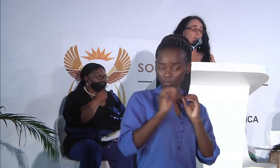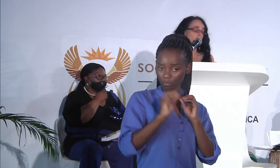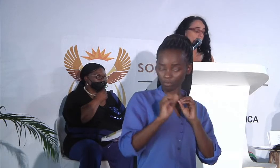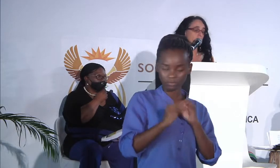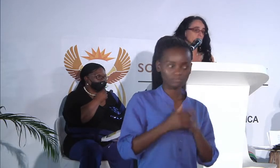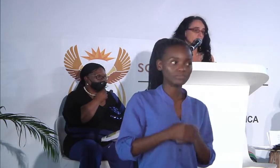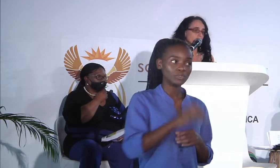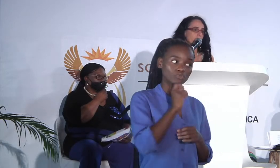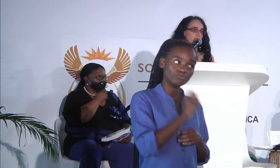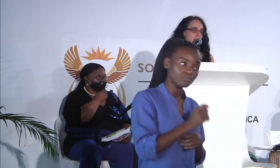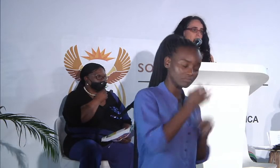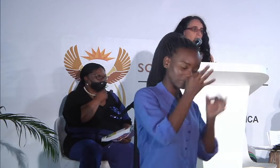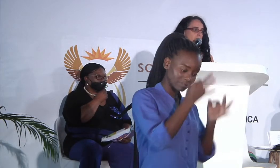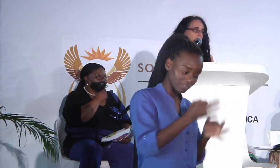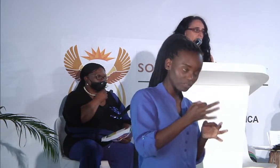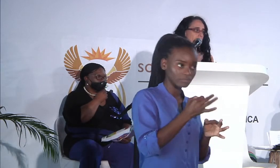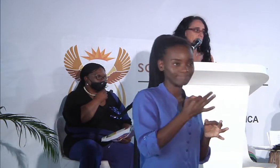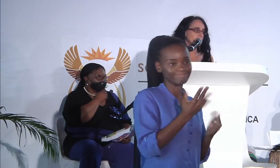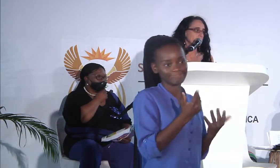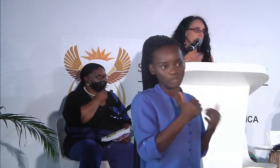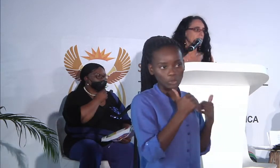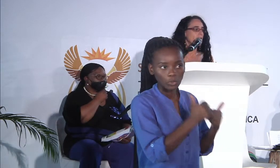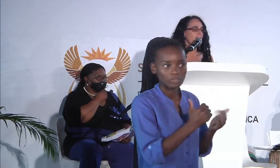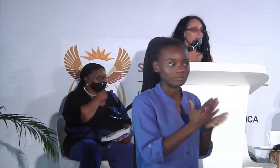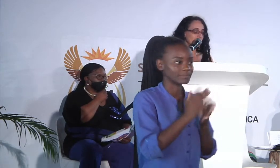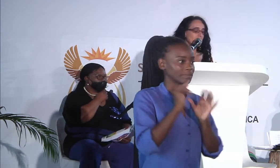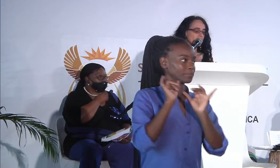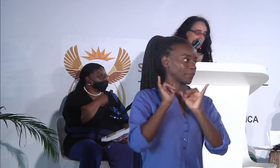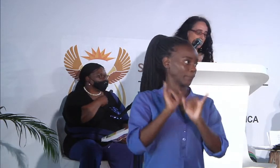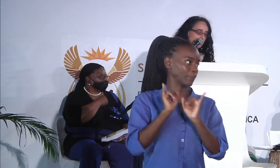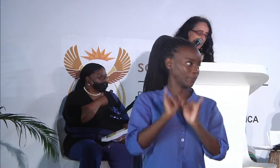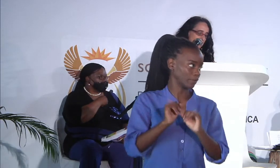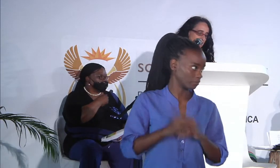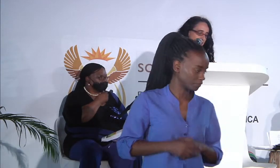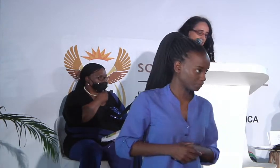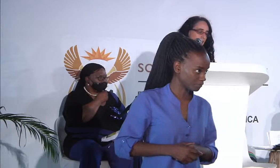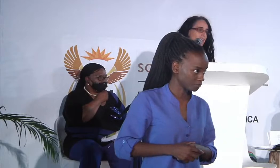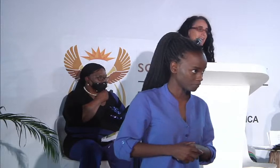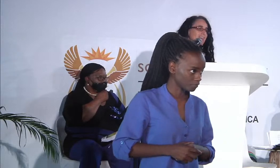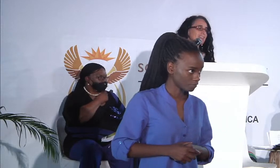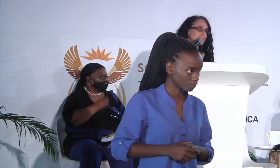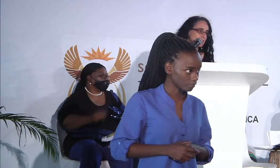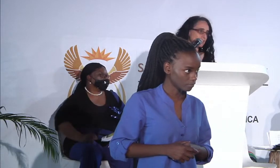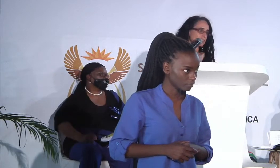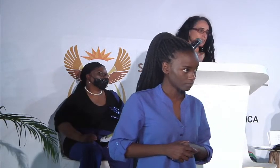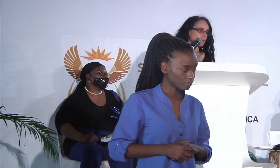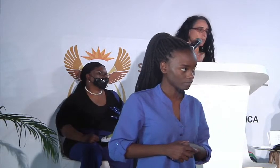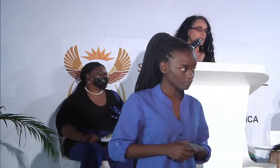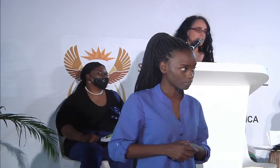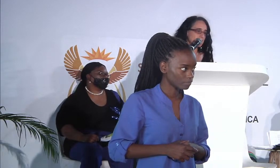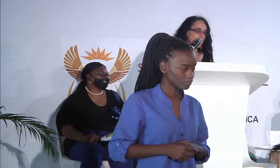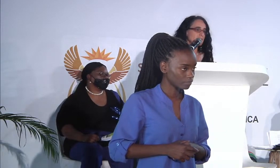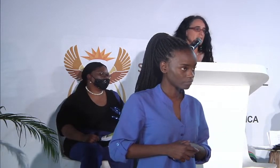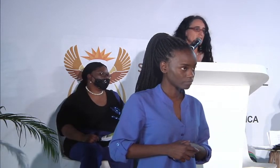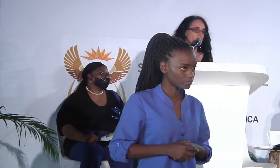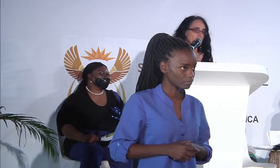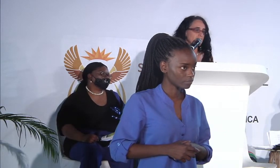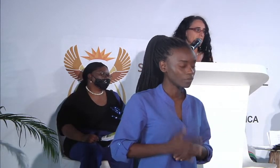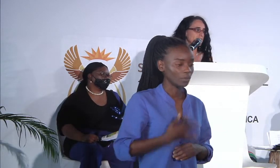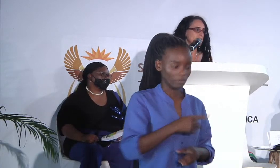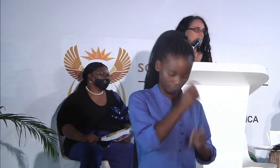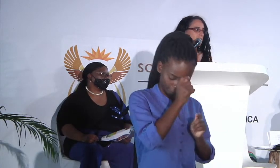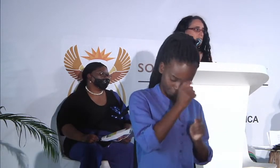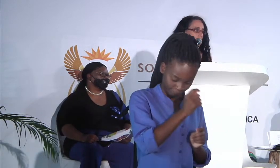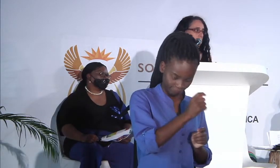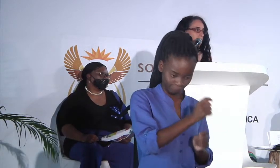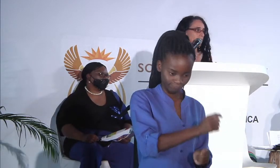sometimes good and sometimes bad. And let us recognize that in this, we stand in